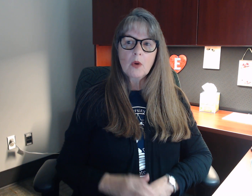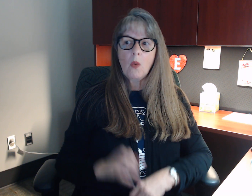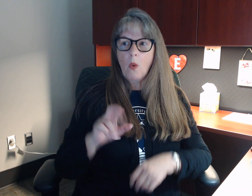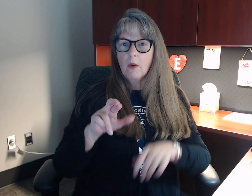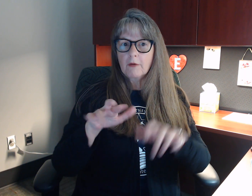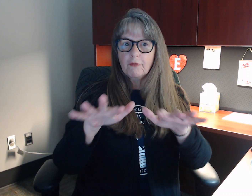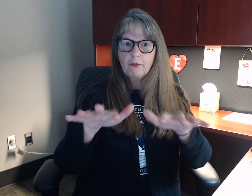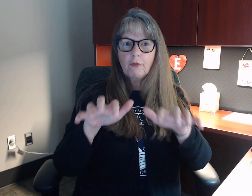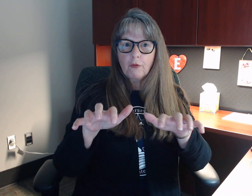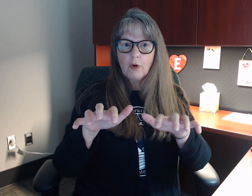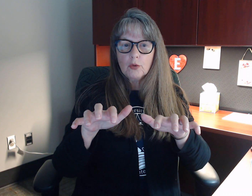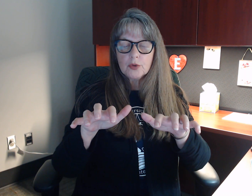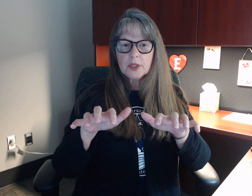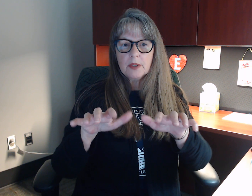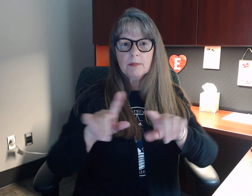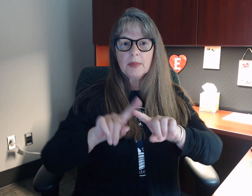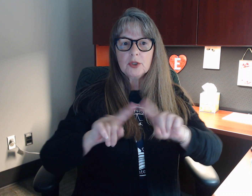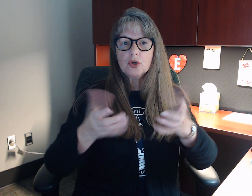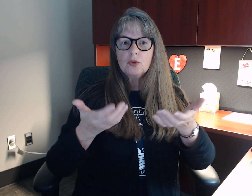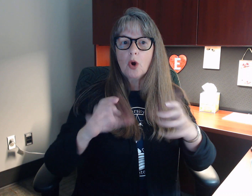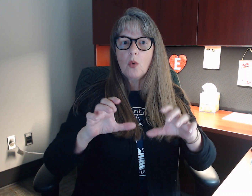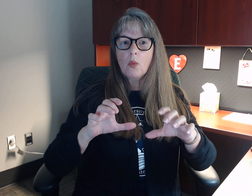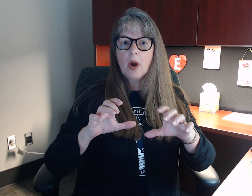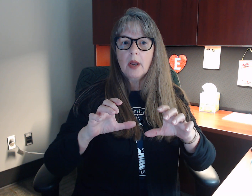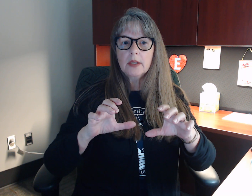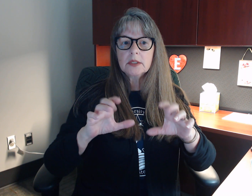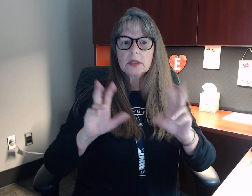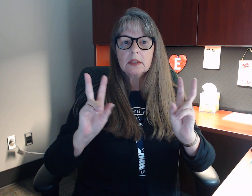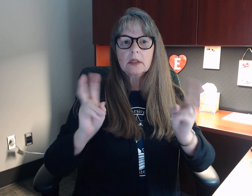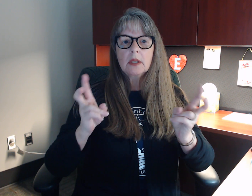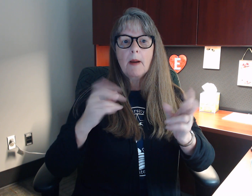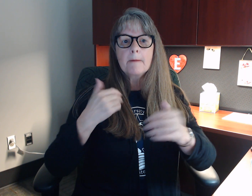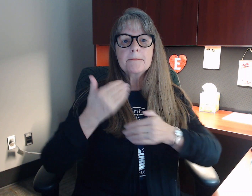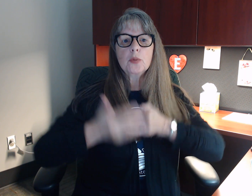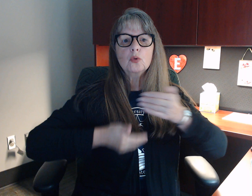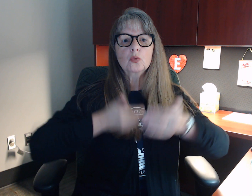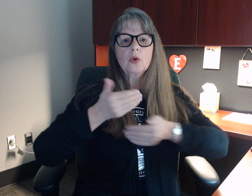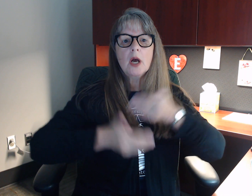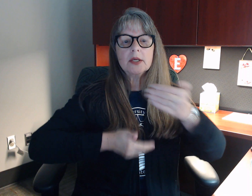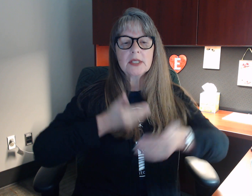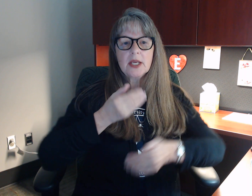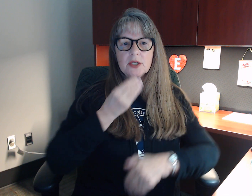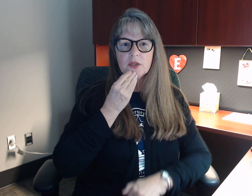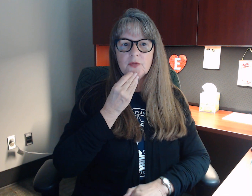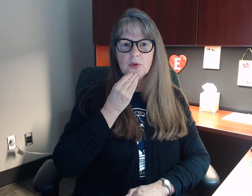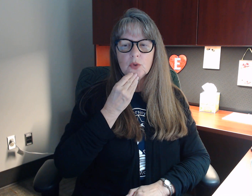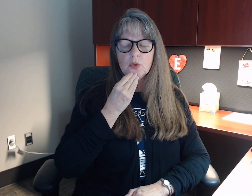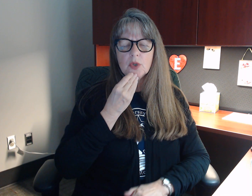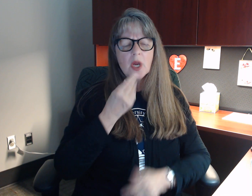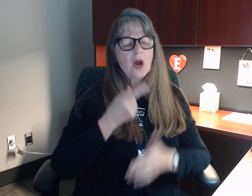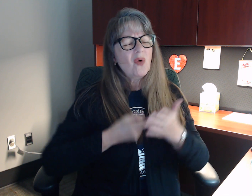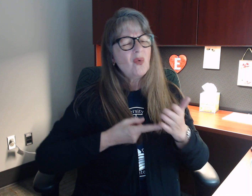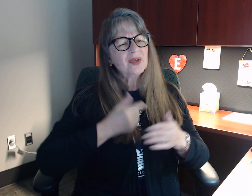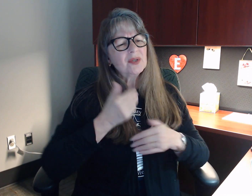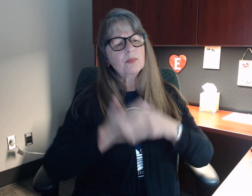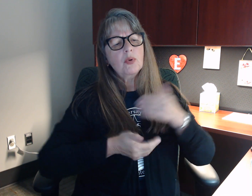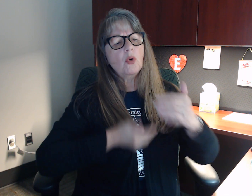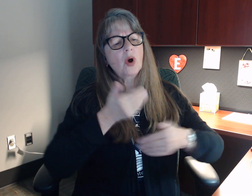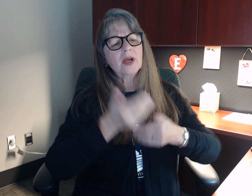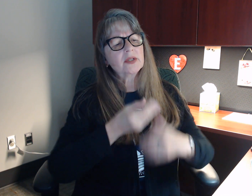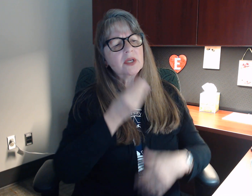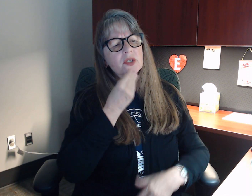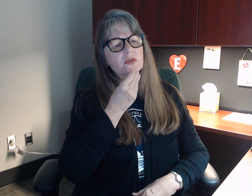or frozen, but you don't want processed food. What's processed